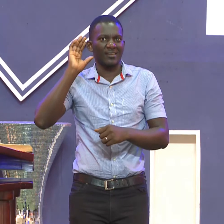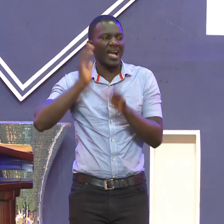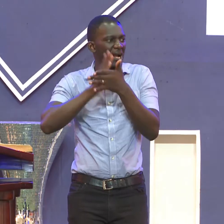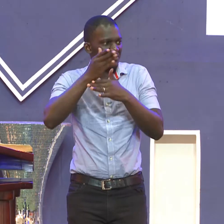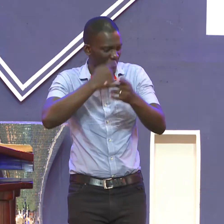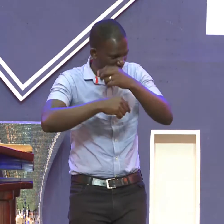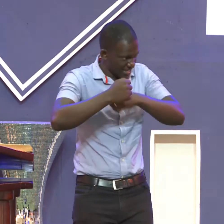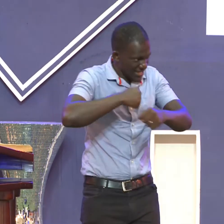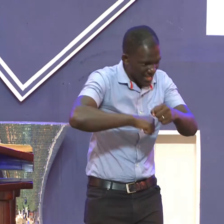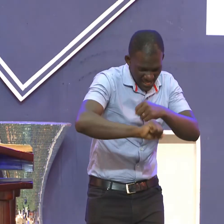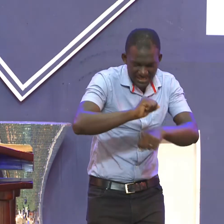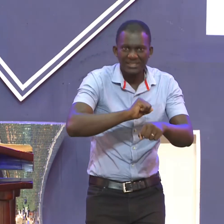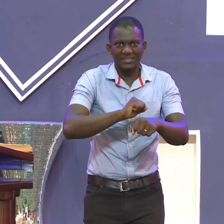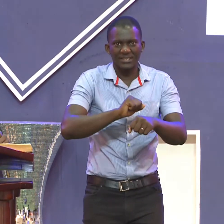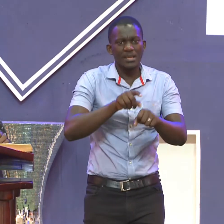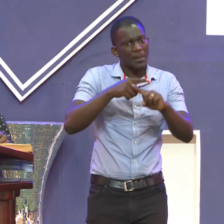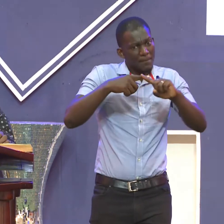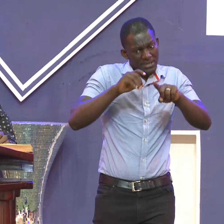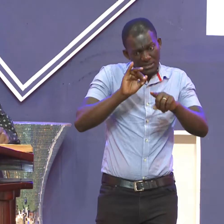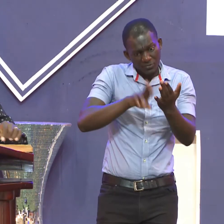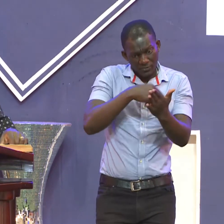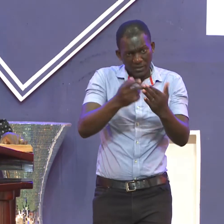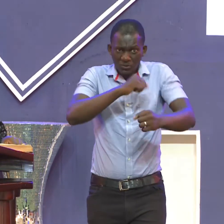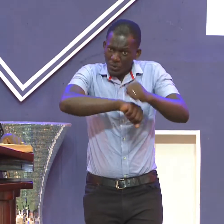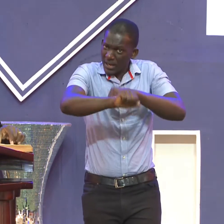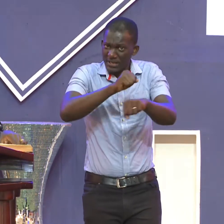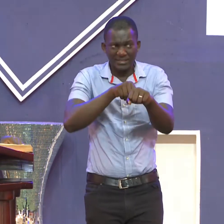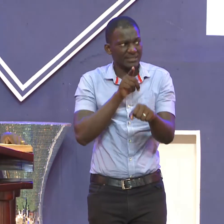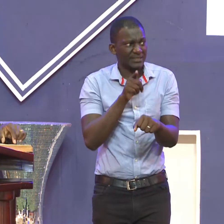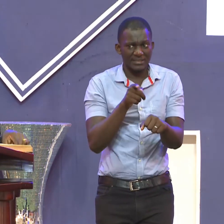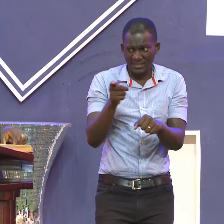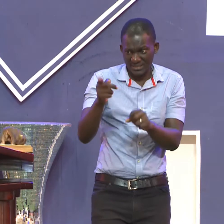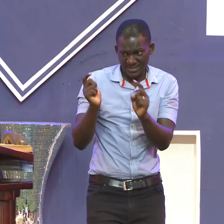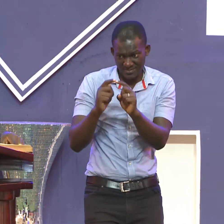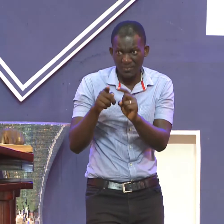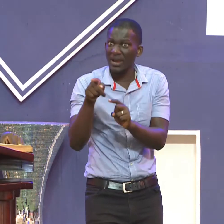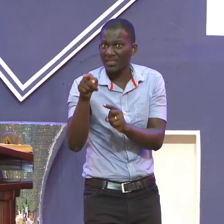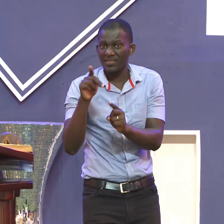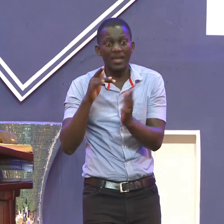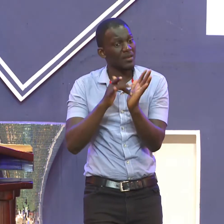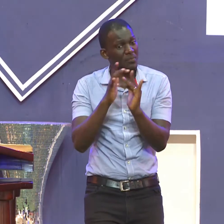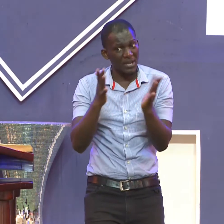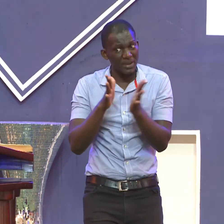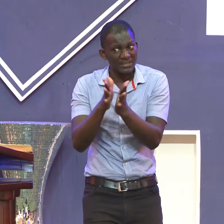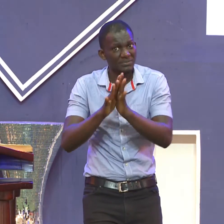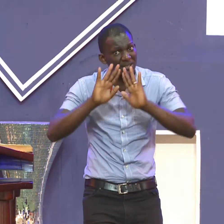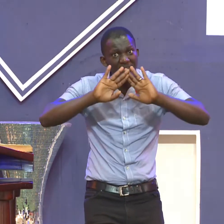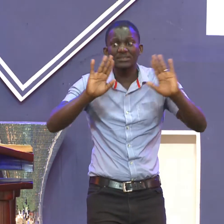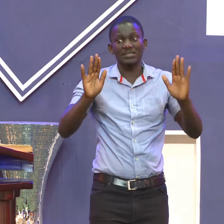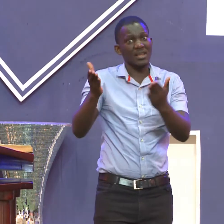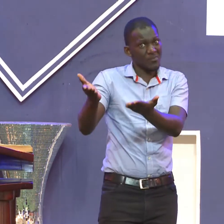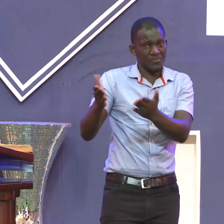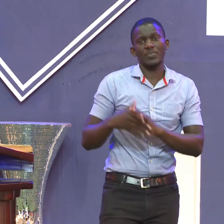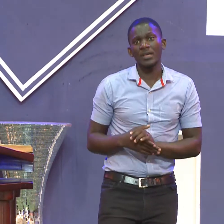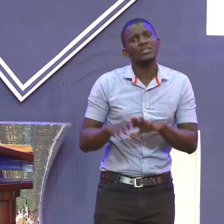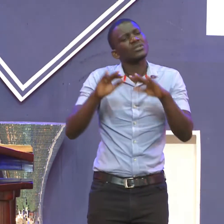mu nkola. And we put into practice. Naye wetutakola. And if we don't put into practice. Wano balagaze Bible yebogeddeko. There is some anguish the Bible.